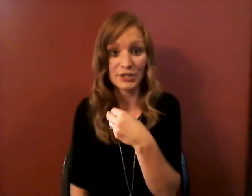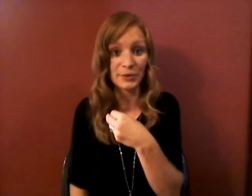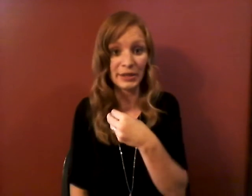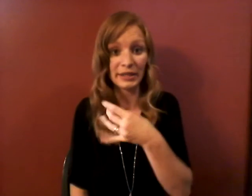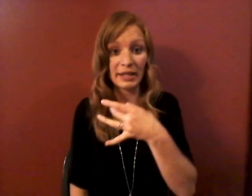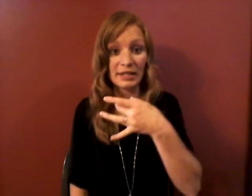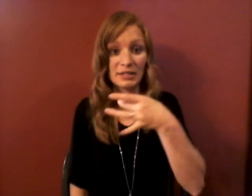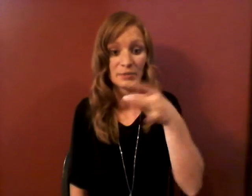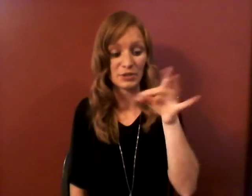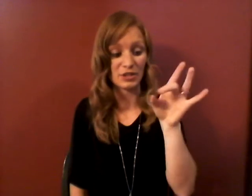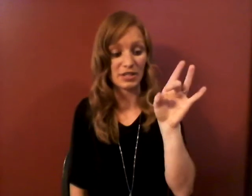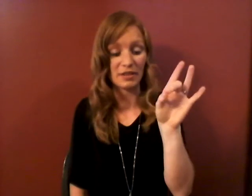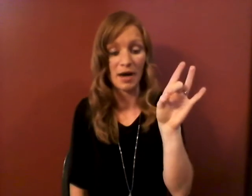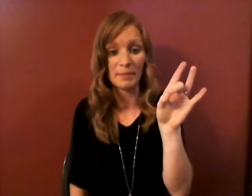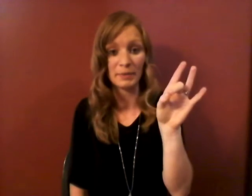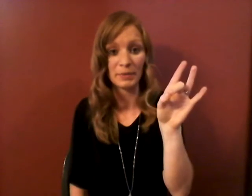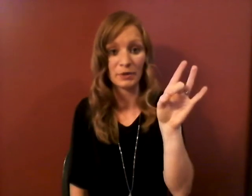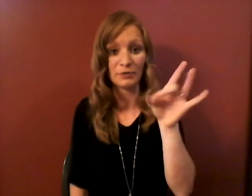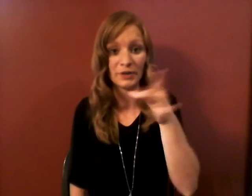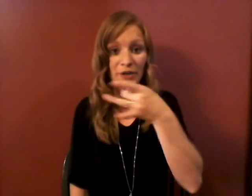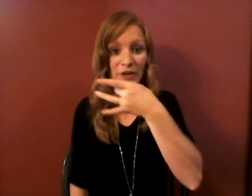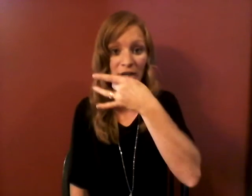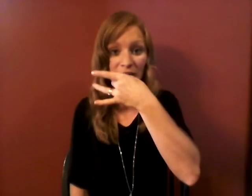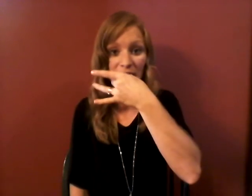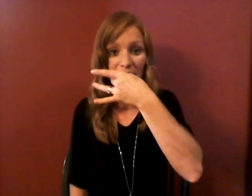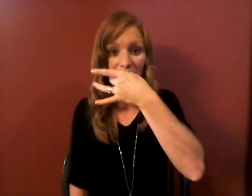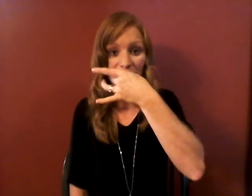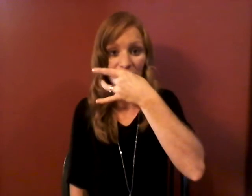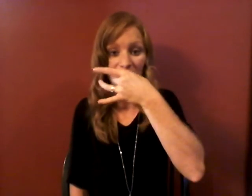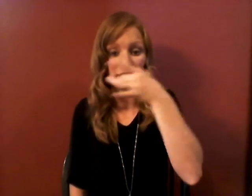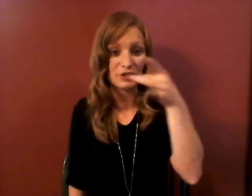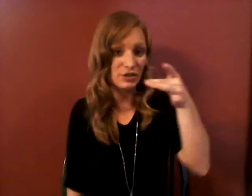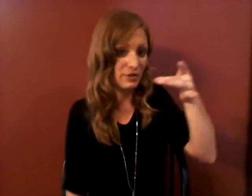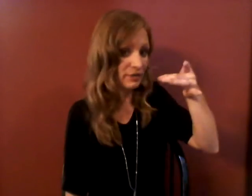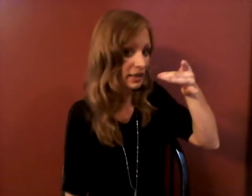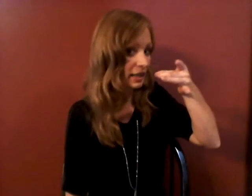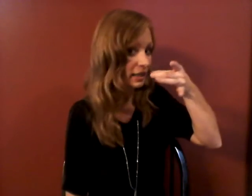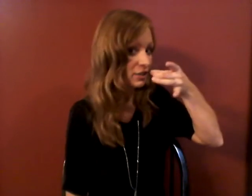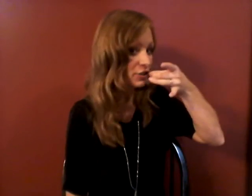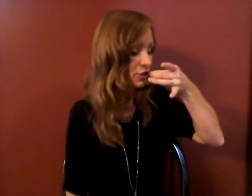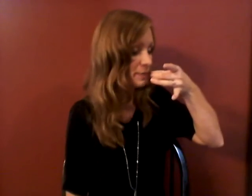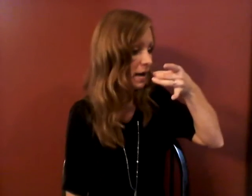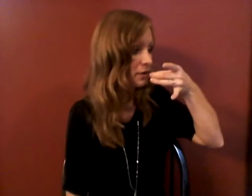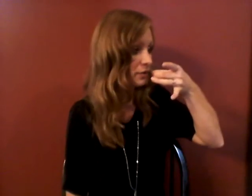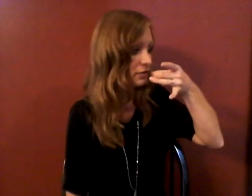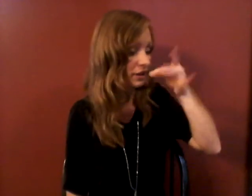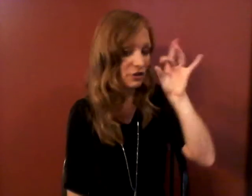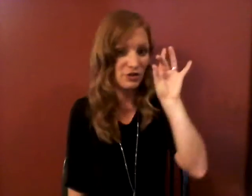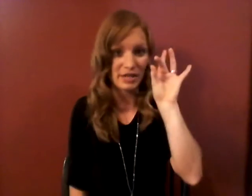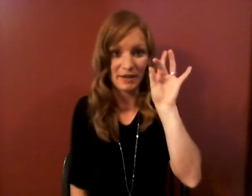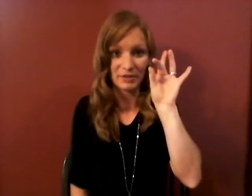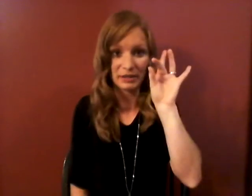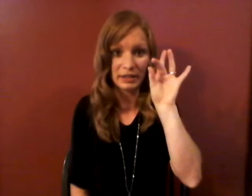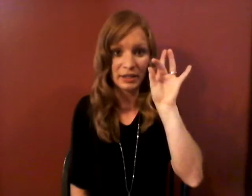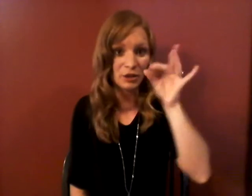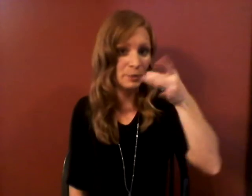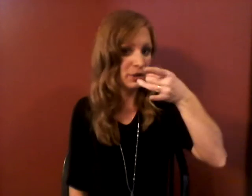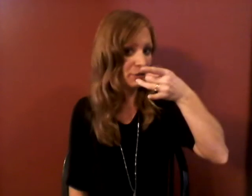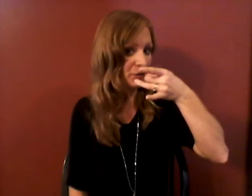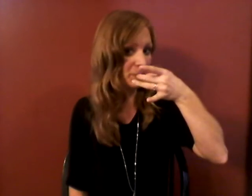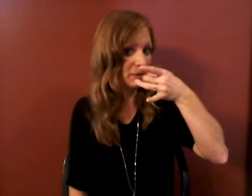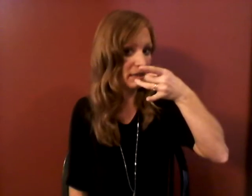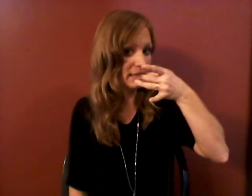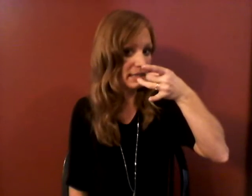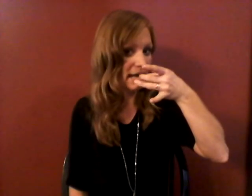our list, which is thumb and middle finger. You kind of just flick it into your mouth, like you're just having a little bit of food, a snack.